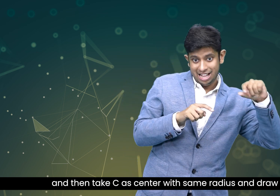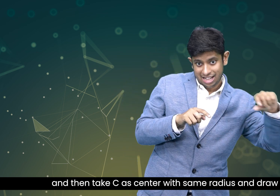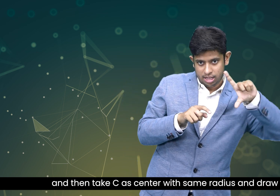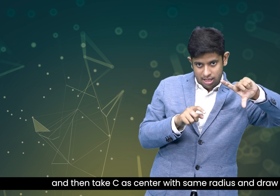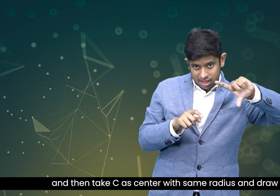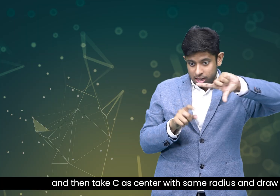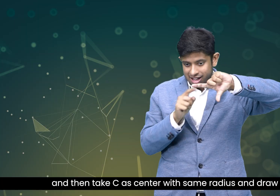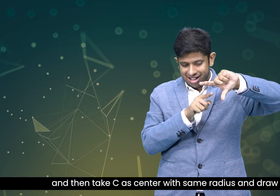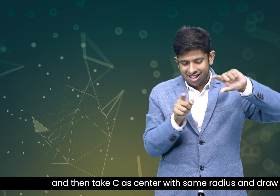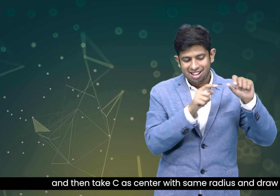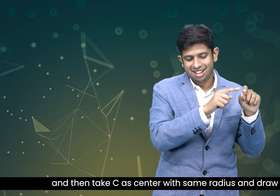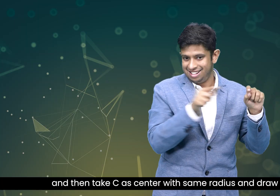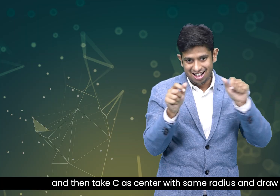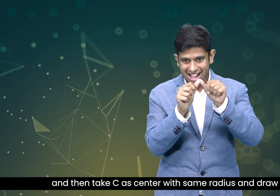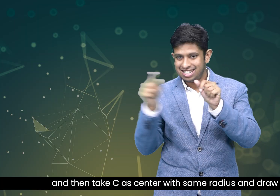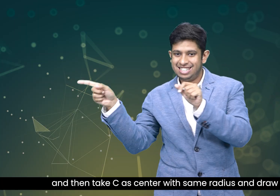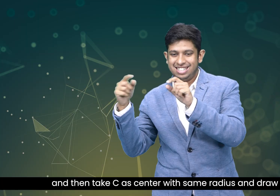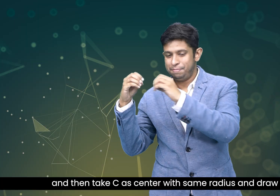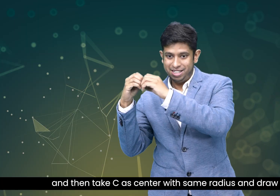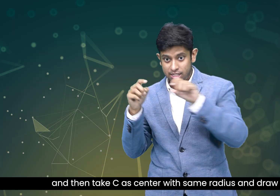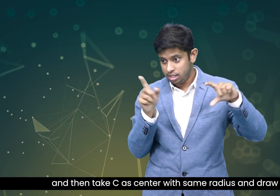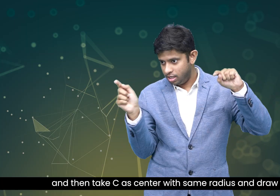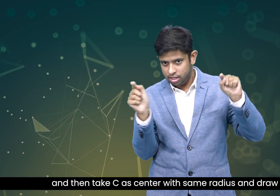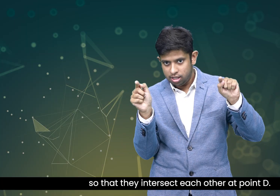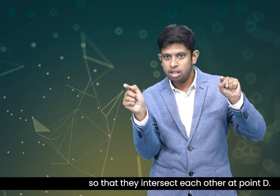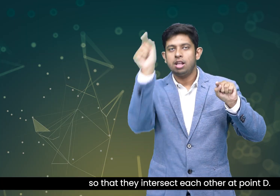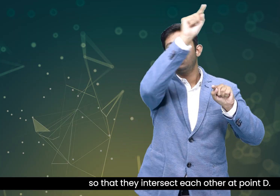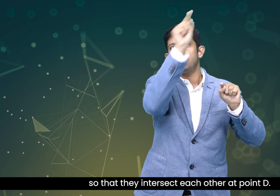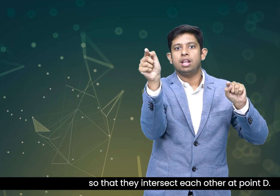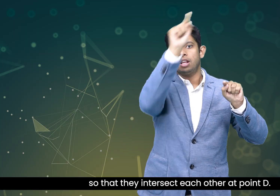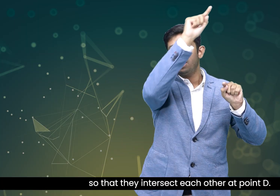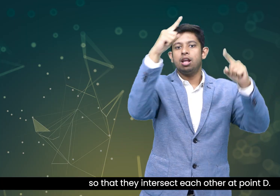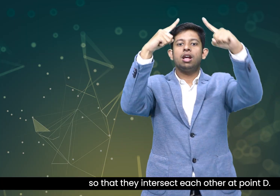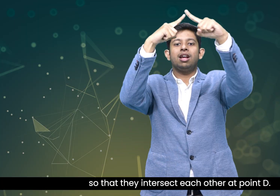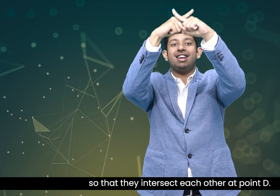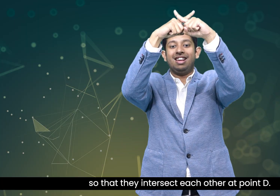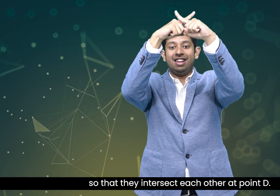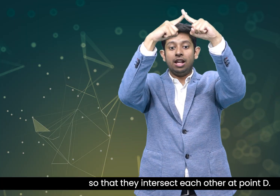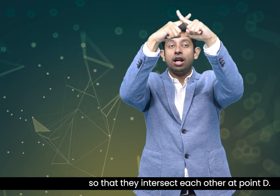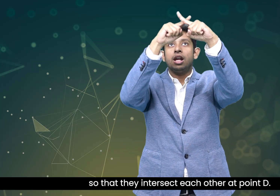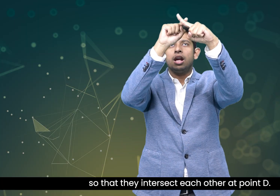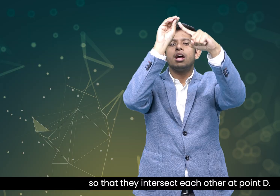And then take C as center with same radius and draw an arc so that they intersect each other at point D.